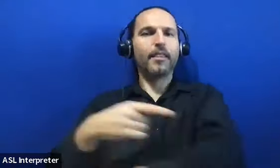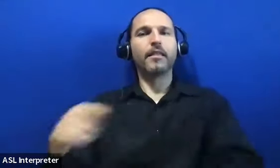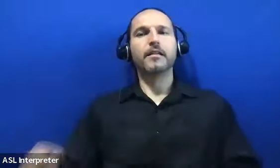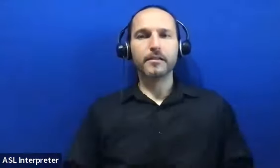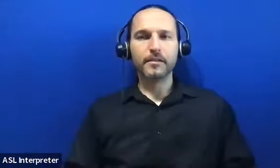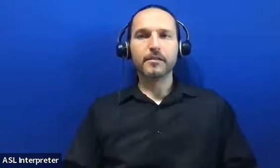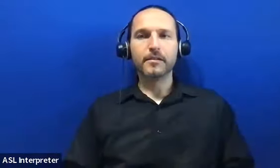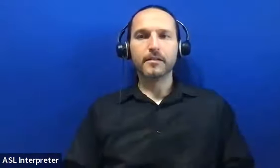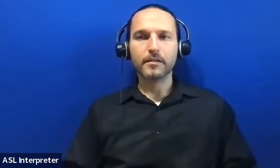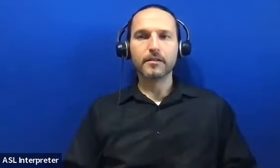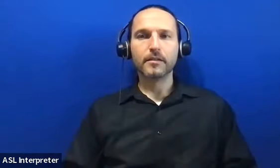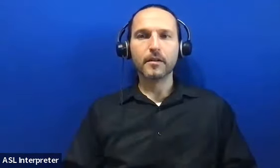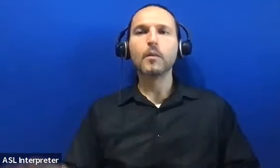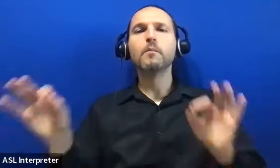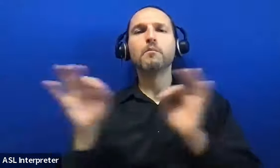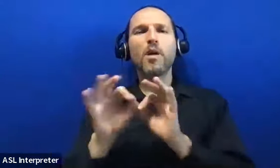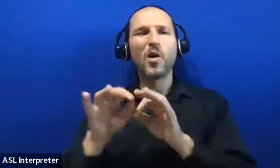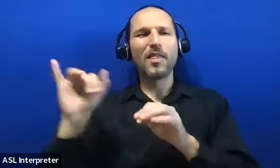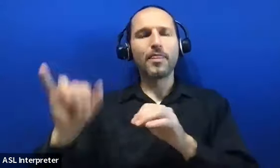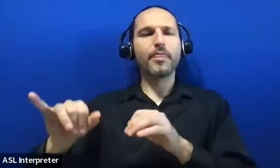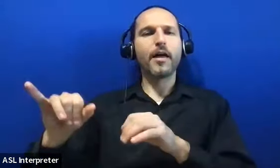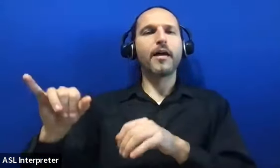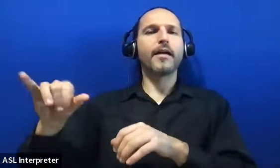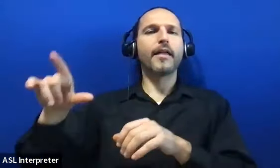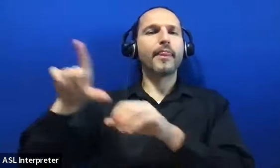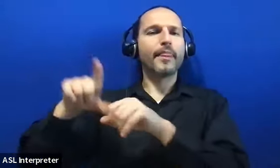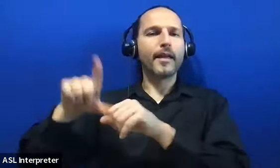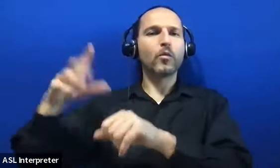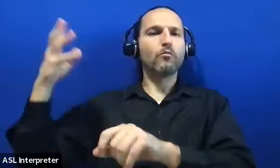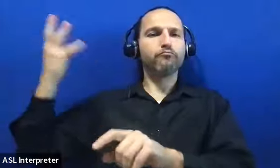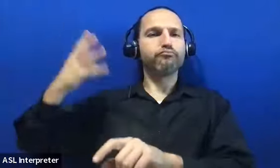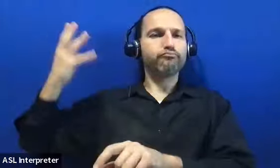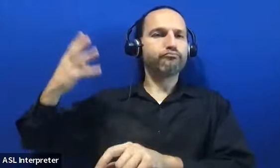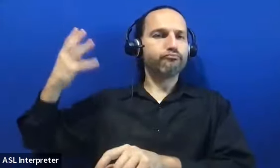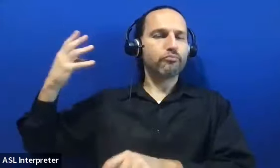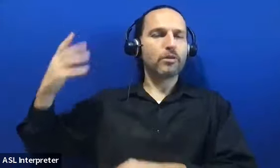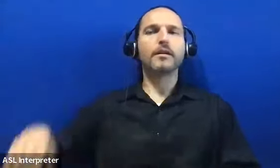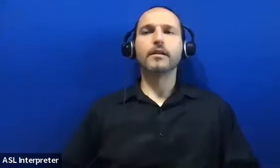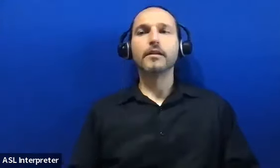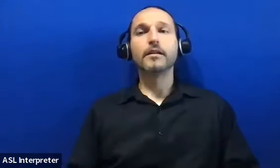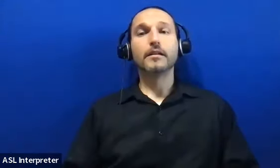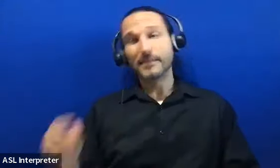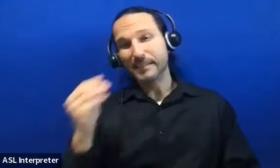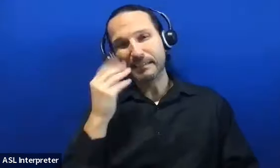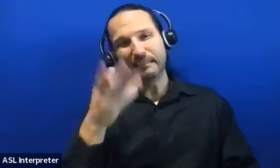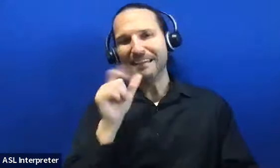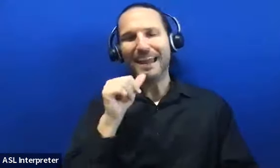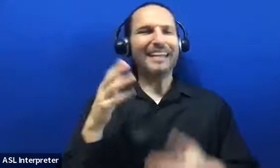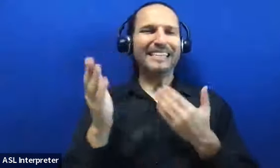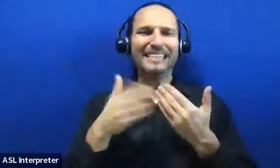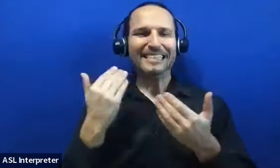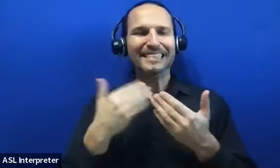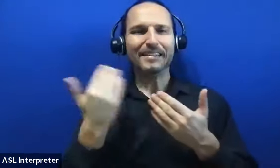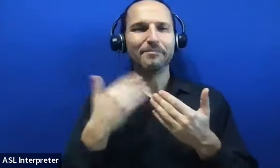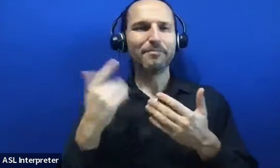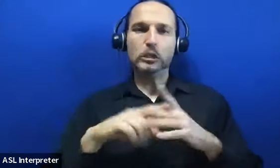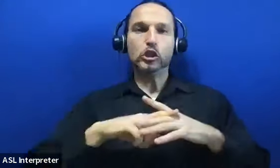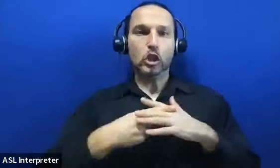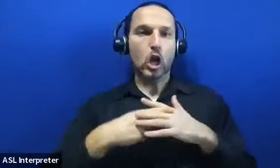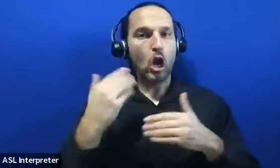way. These charged children do not have an easy start with feeding because of some of